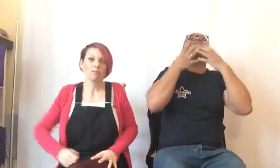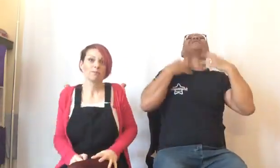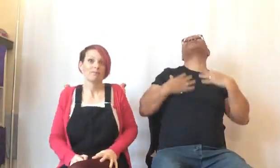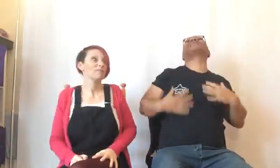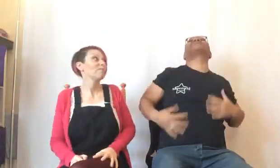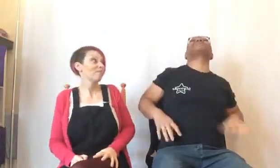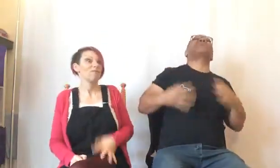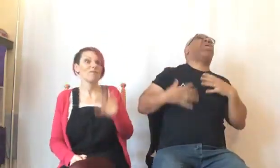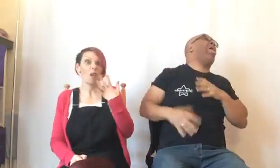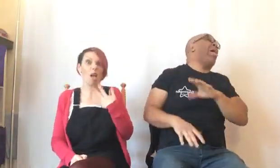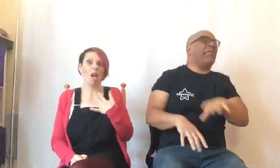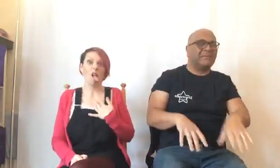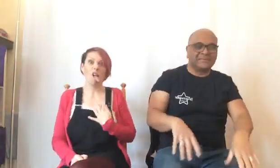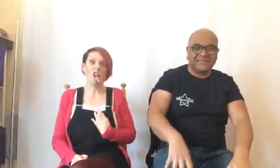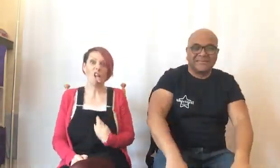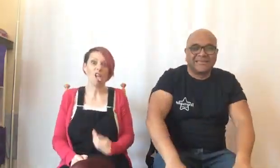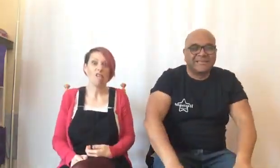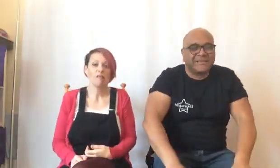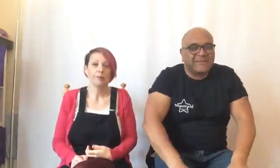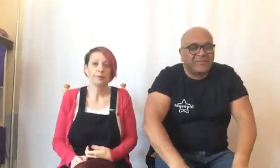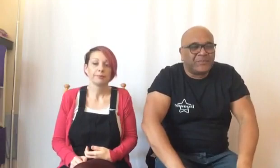He gets it all down himself.